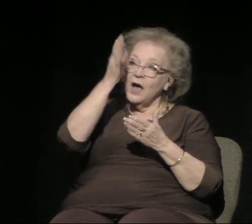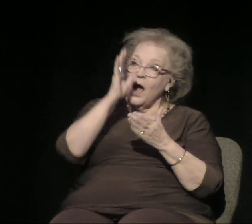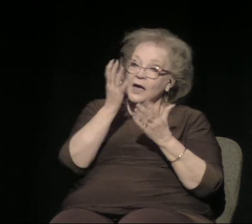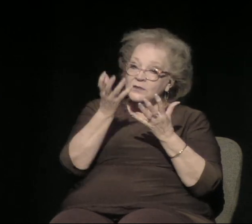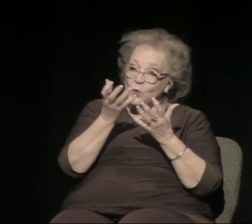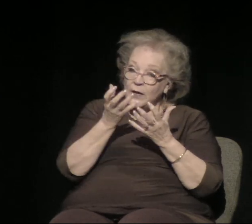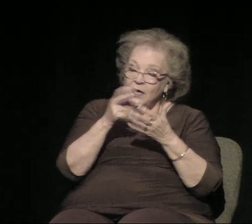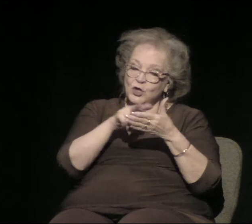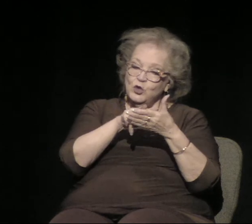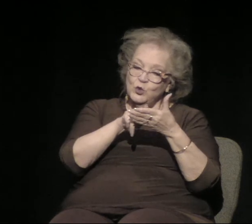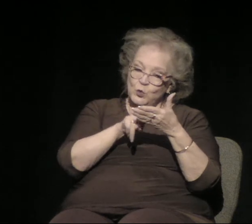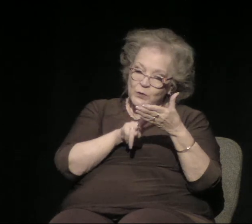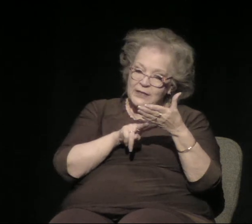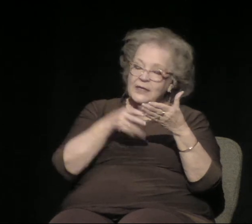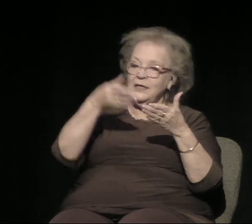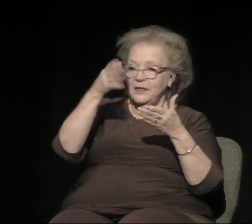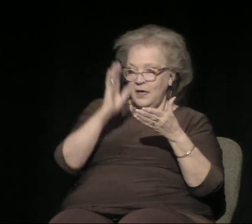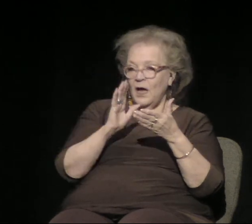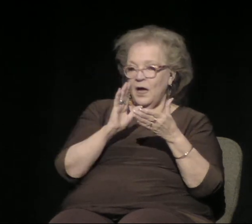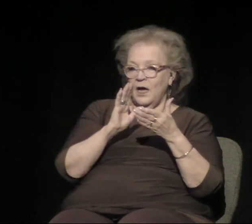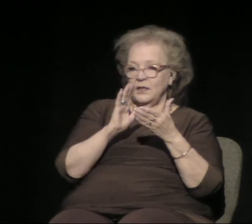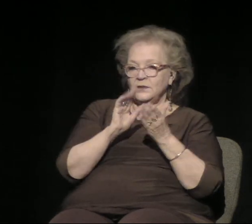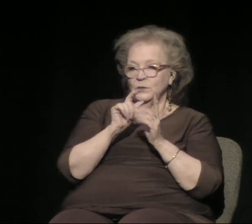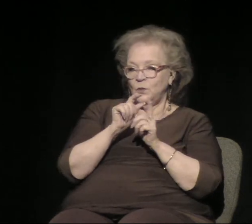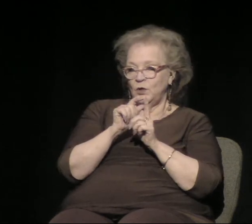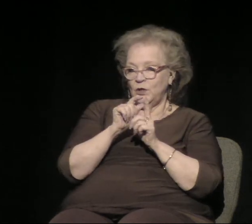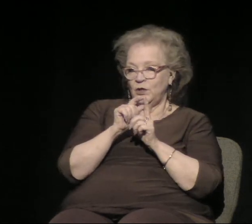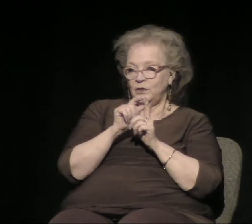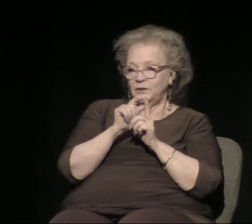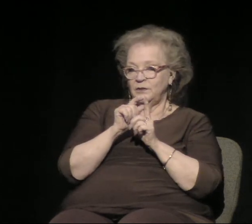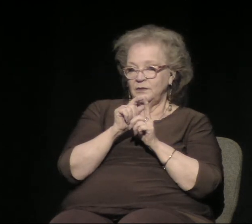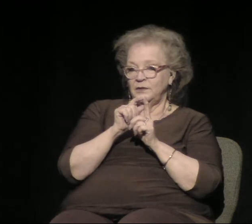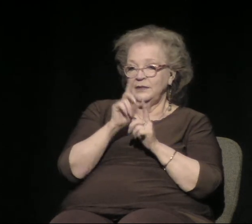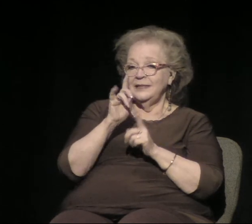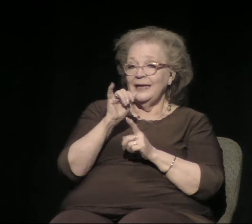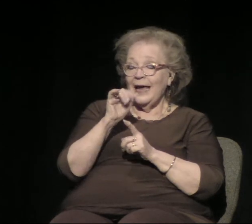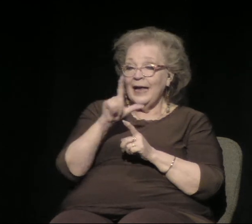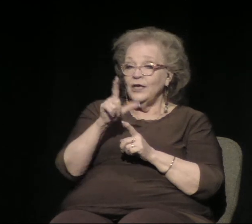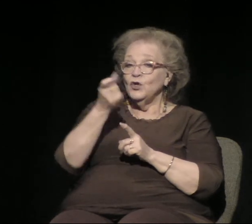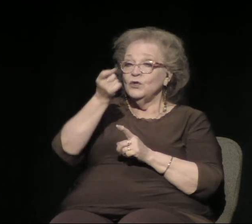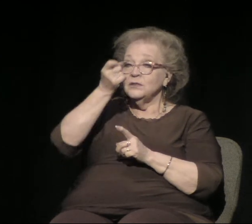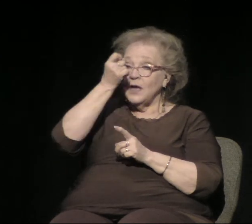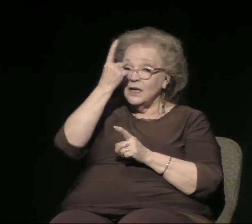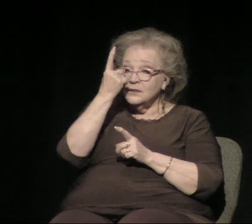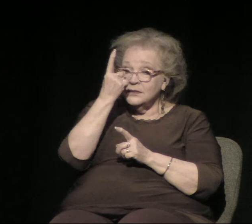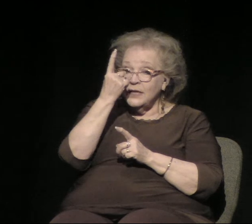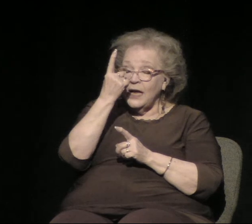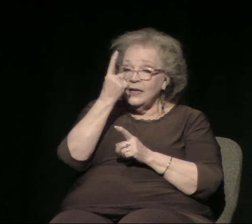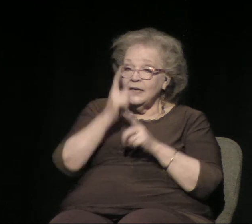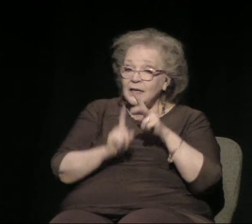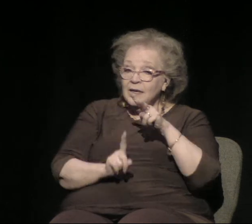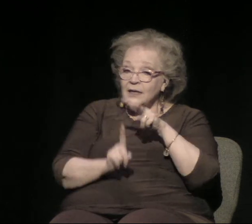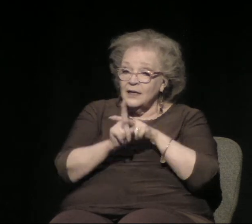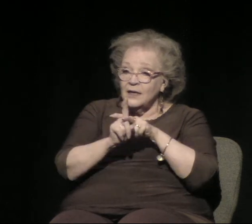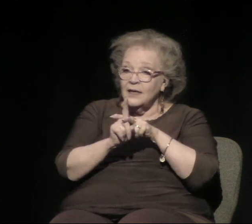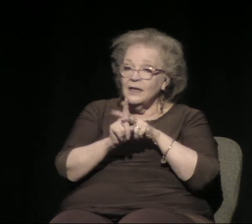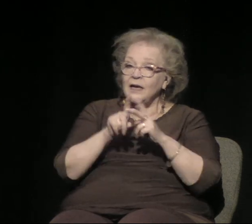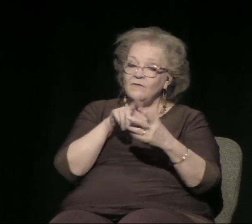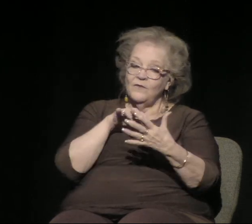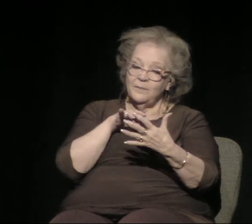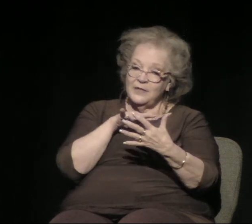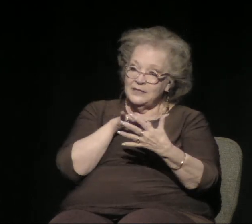God by reading the word of God. Verse 2 tells us that Daniel's understanding came from his